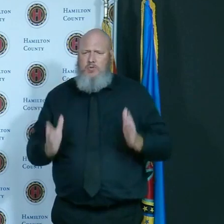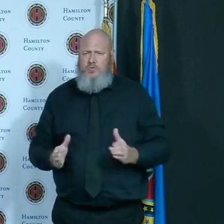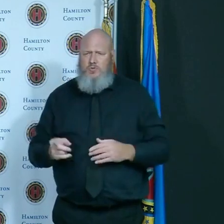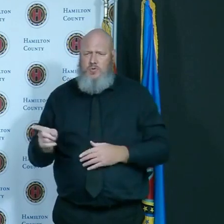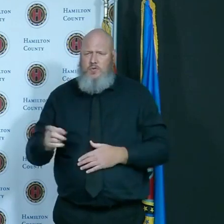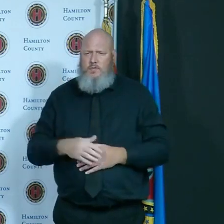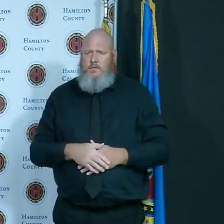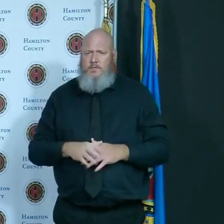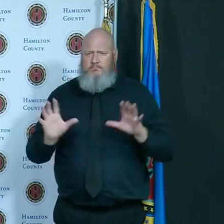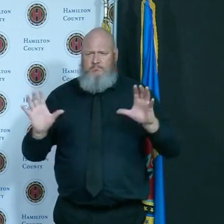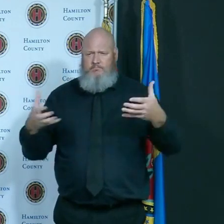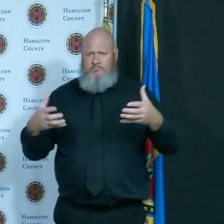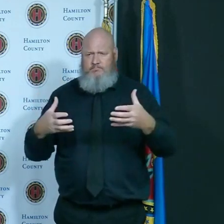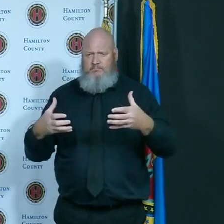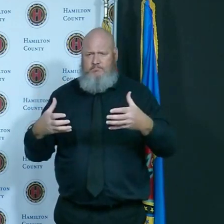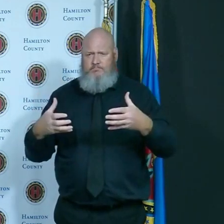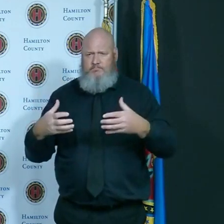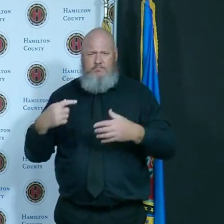are we getting an echo? Sorry.